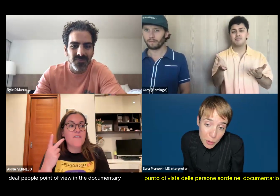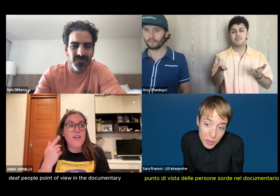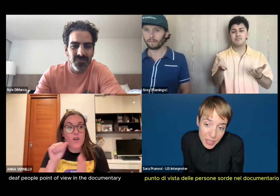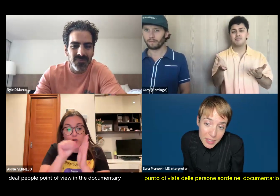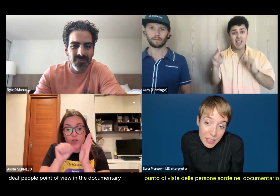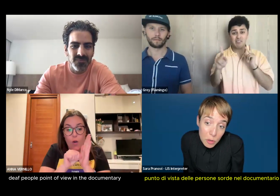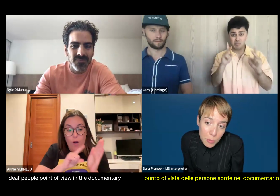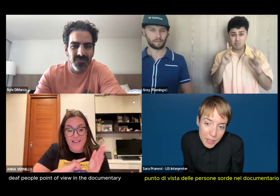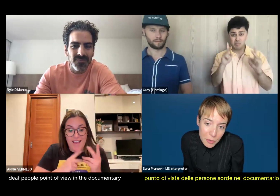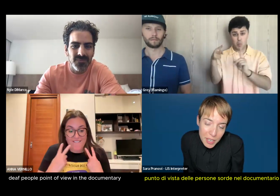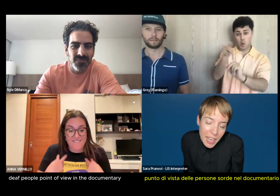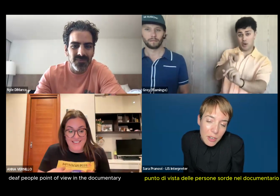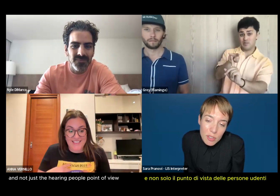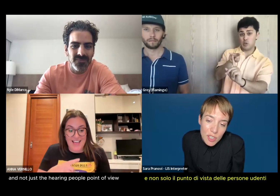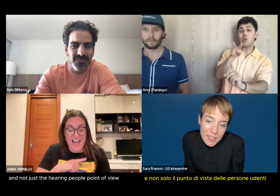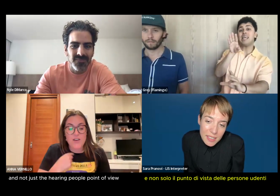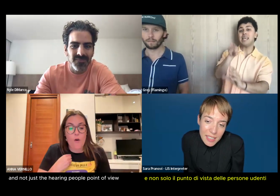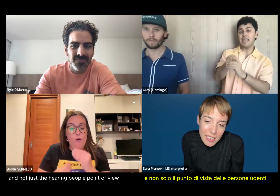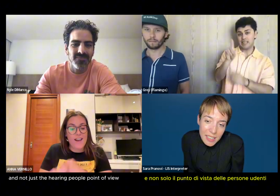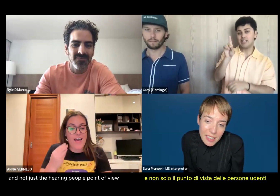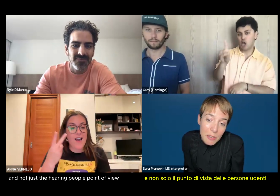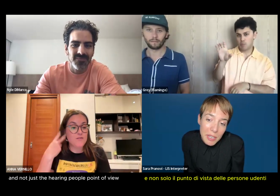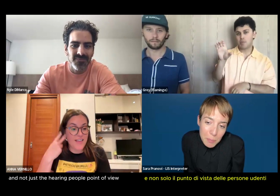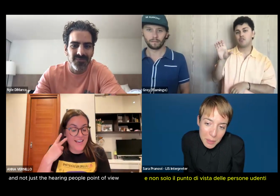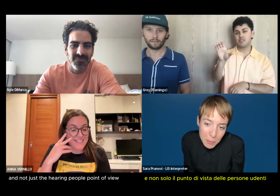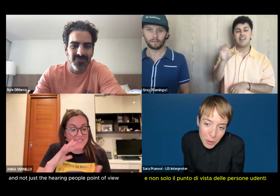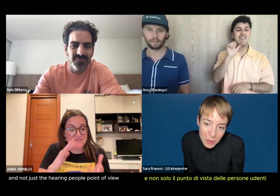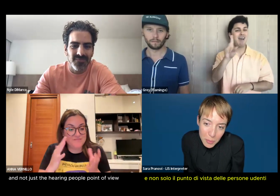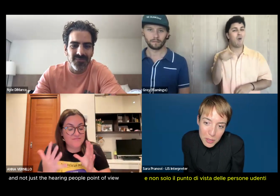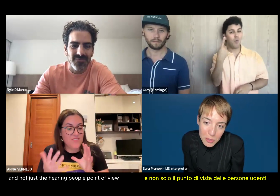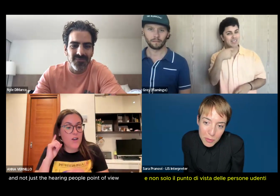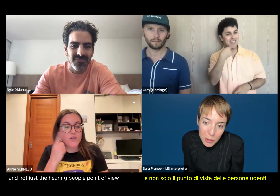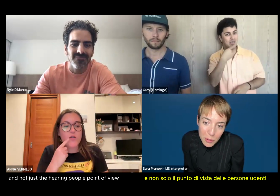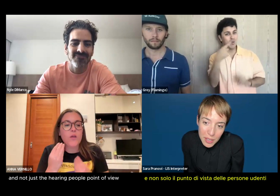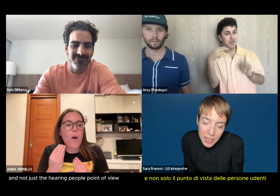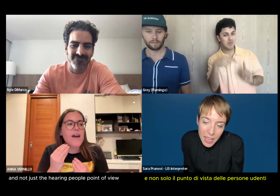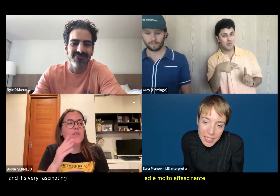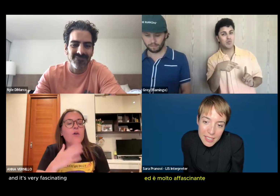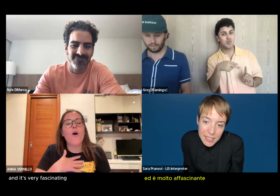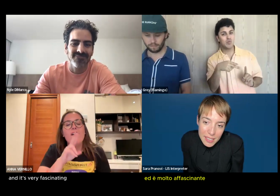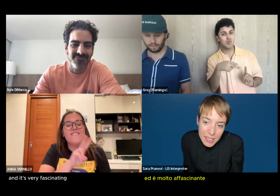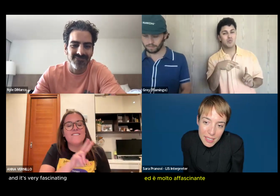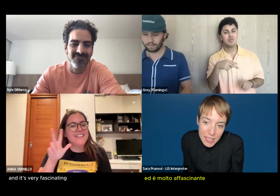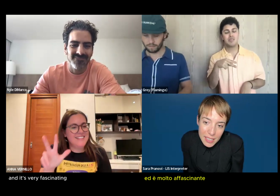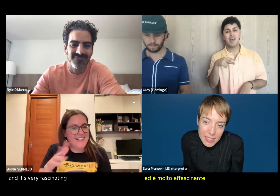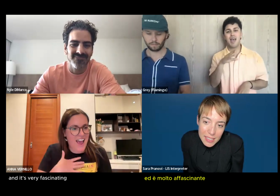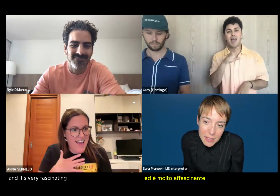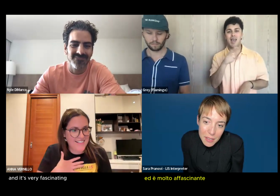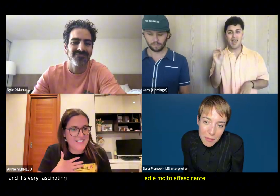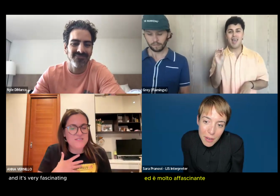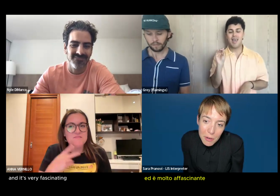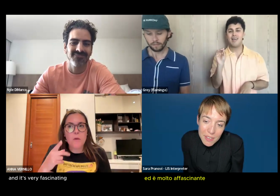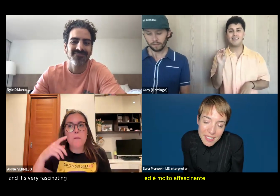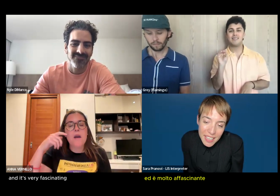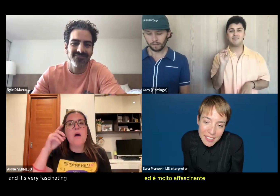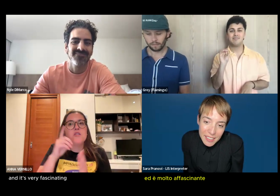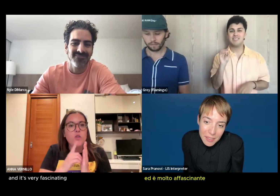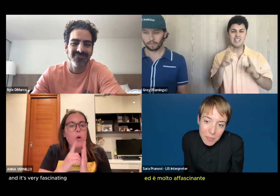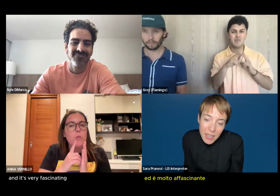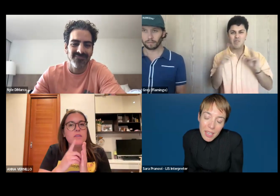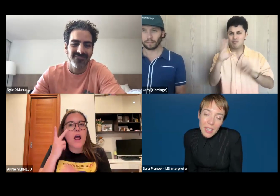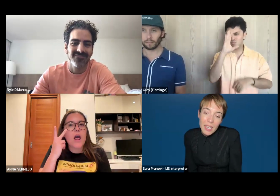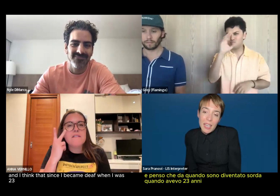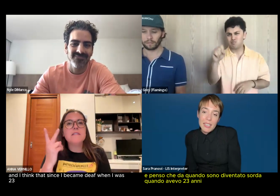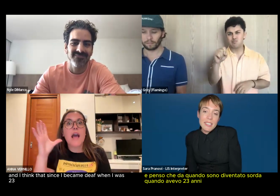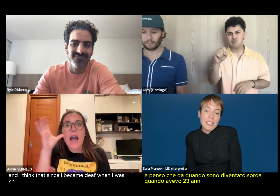point of view in the documentary and not just the hearing people point of view. And it's very